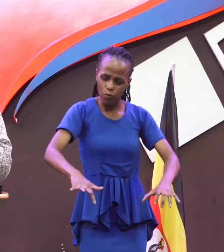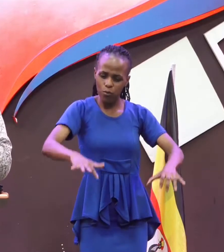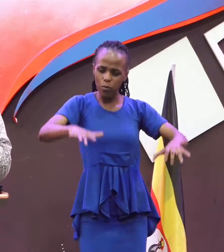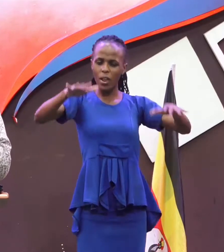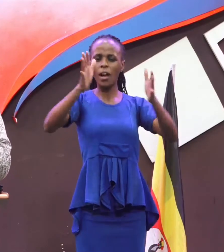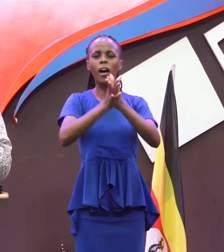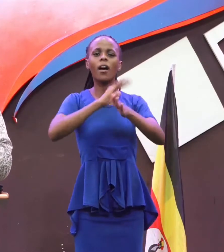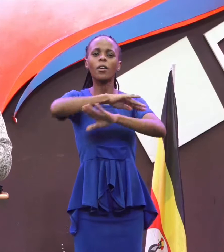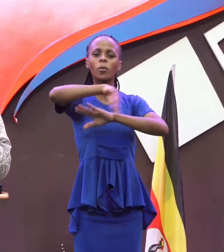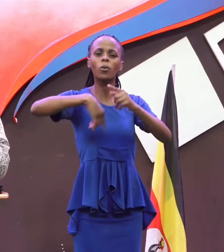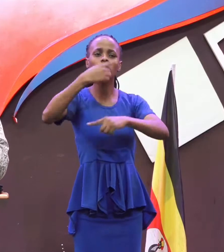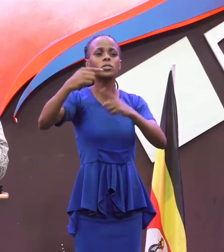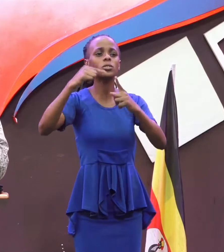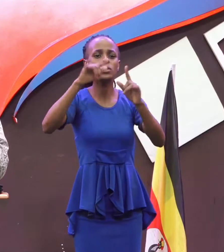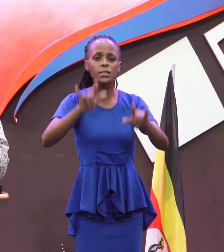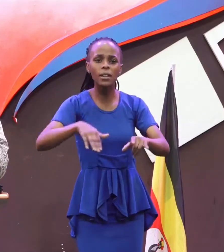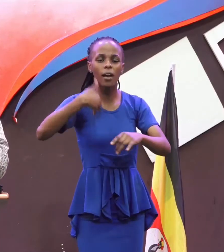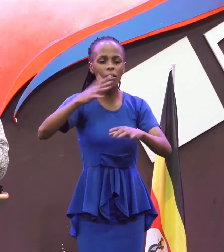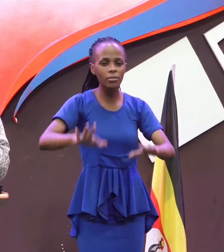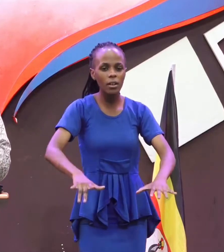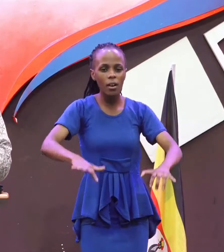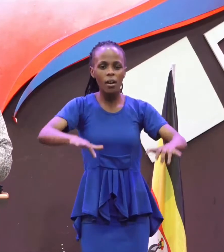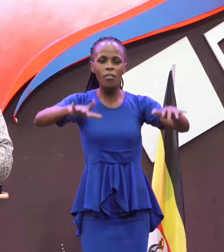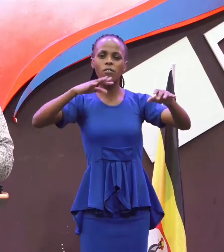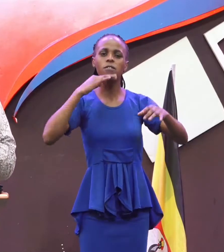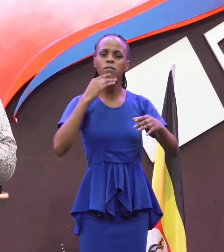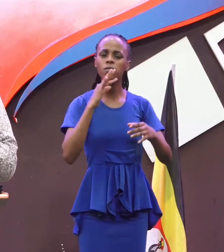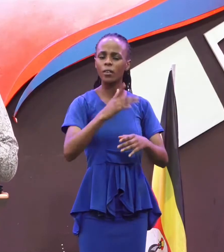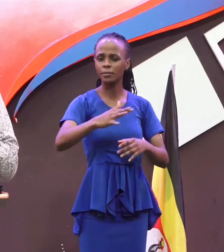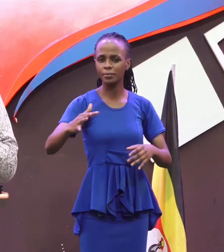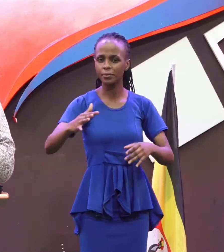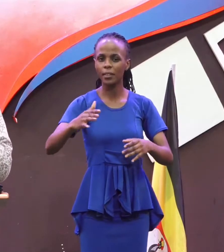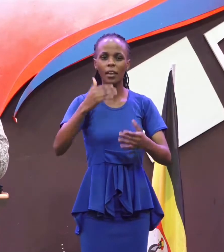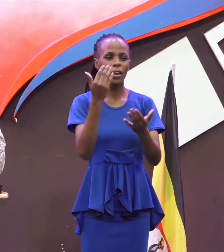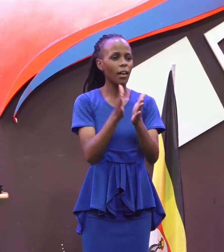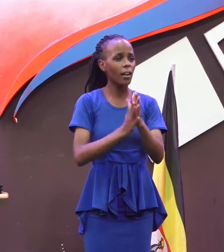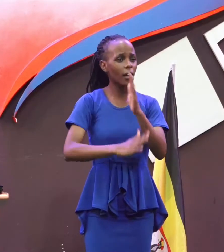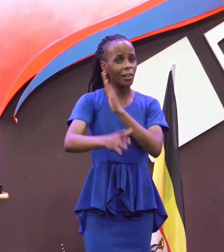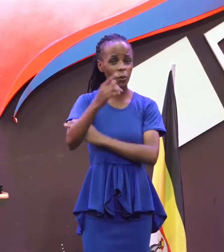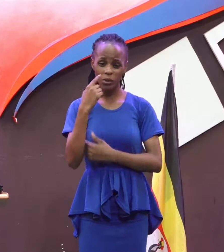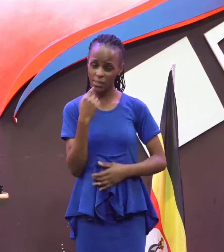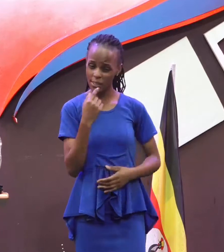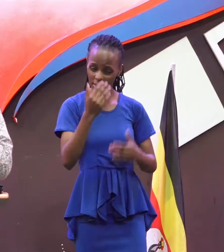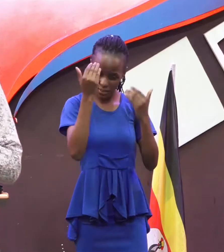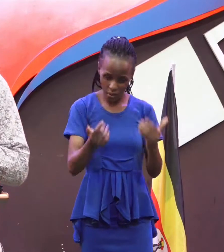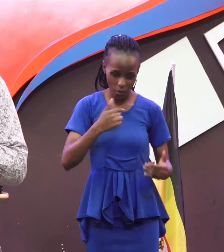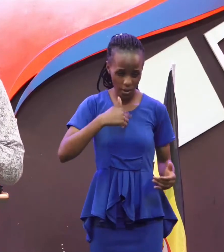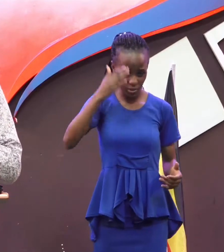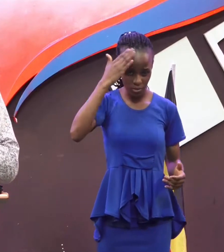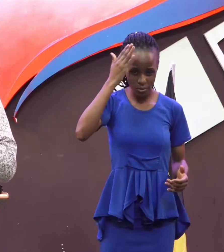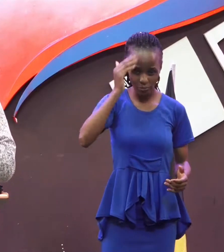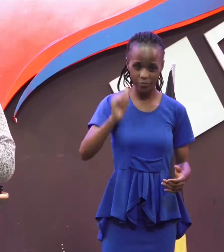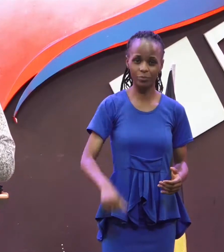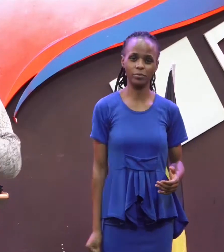what separated those who died in the flood and those who survived the flood. Katonda n'agamba kati nkizudde. And the Lord said, now I